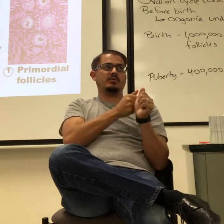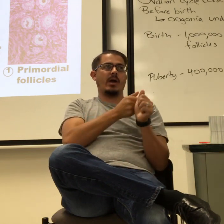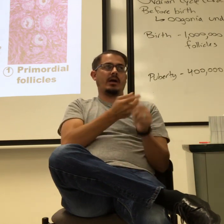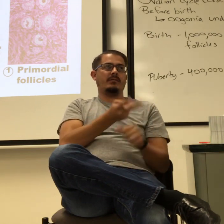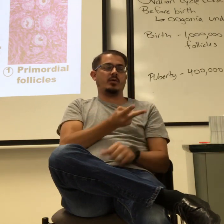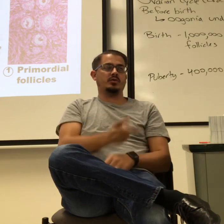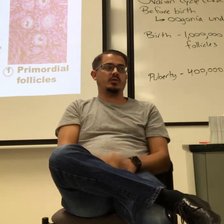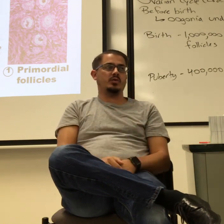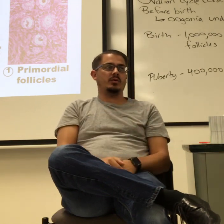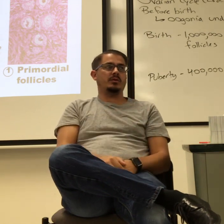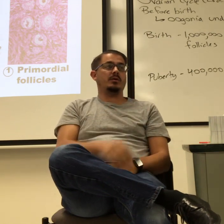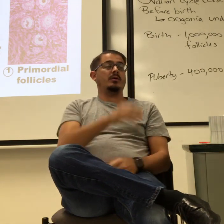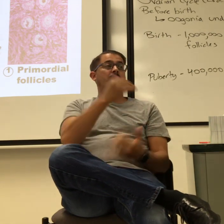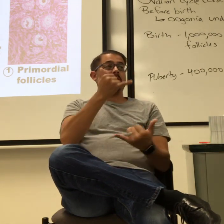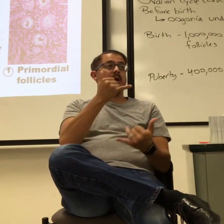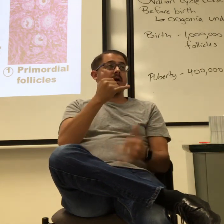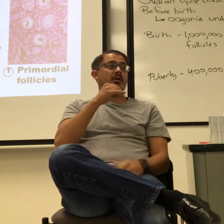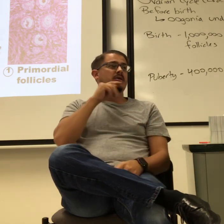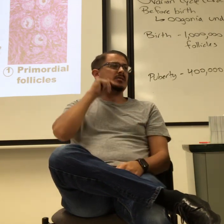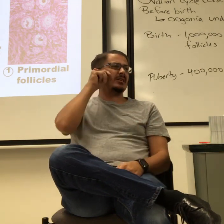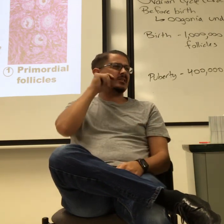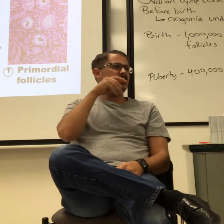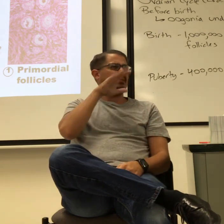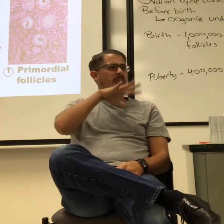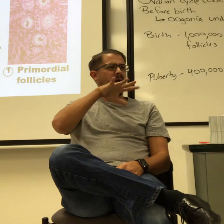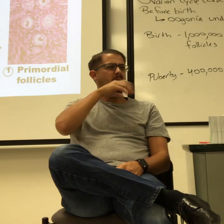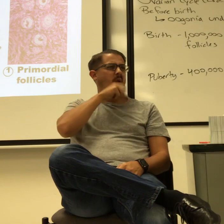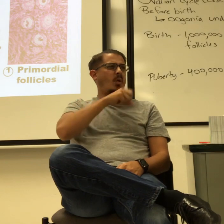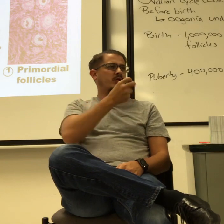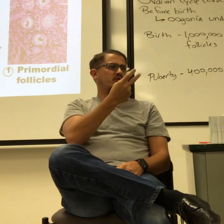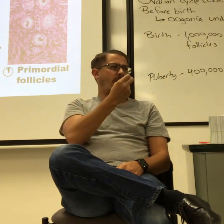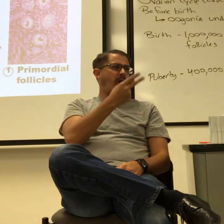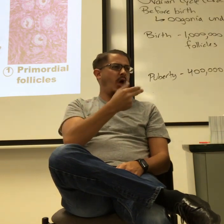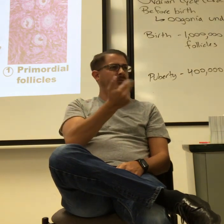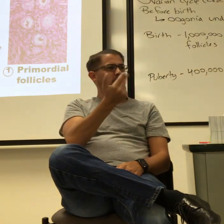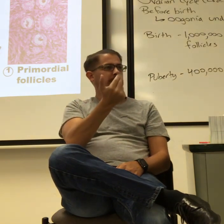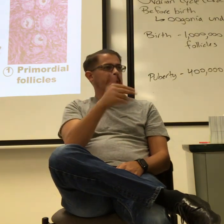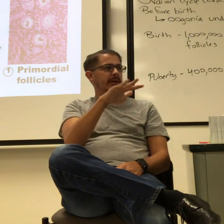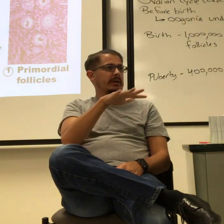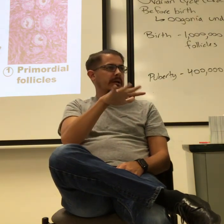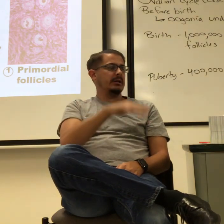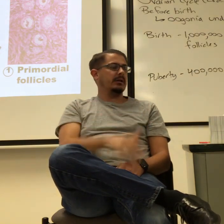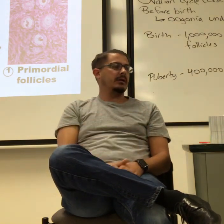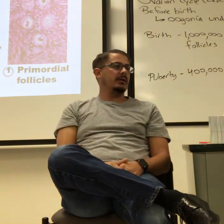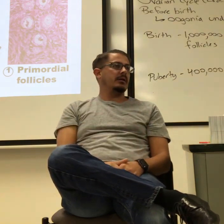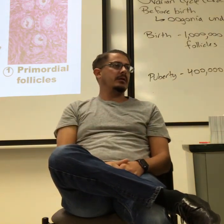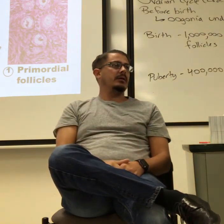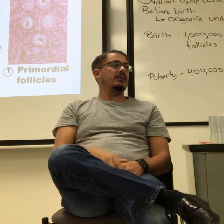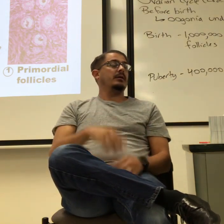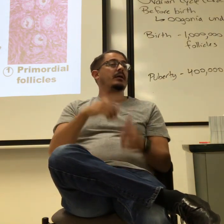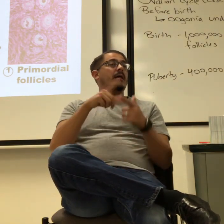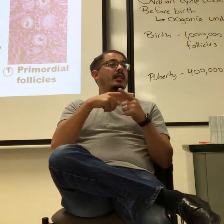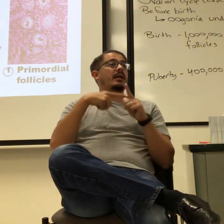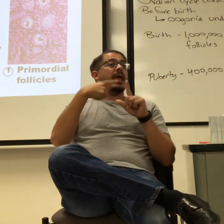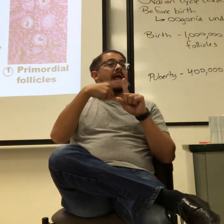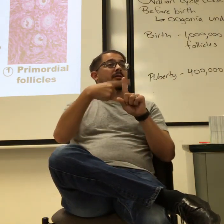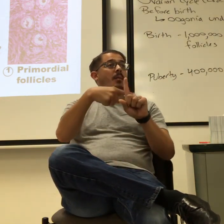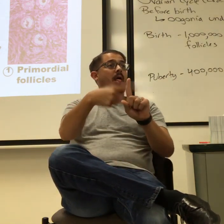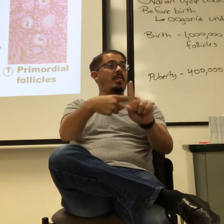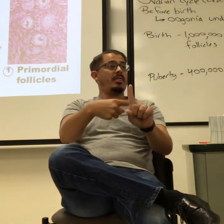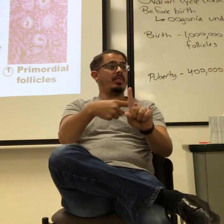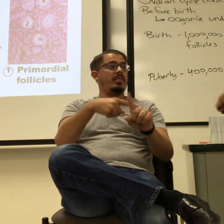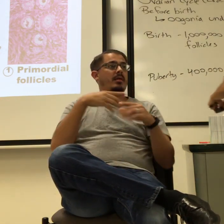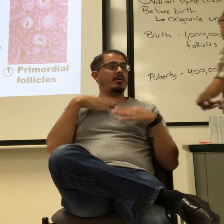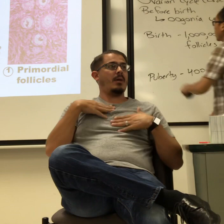two. So now you've reached puberty, about age 12 or 13, and what you do is every month we select